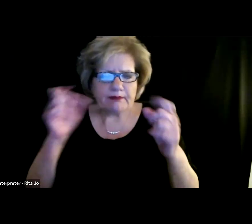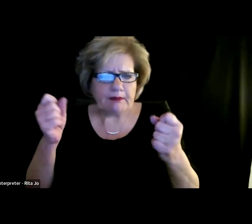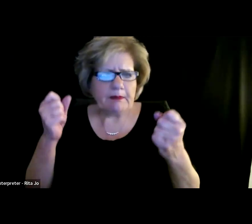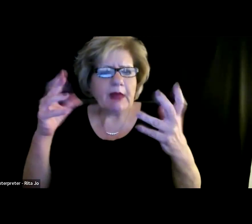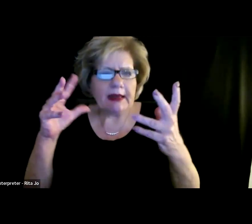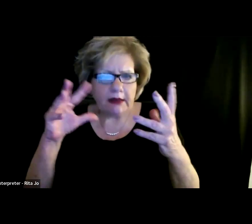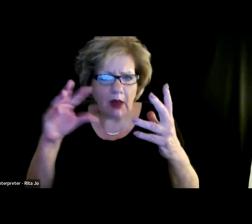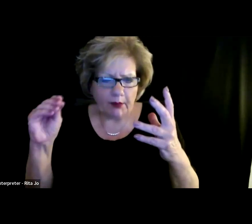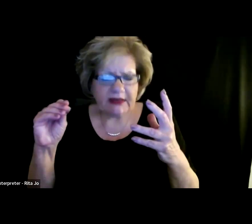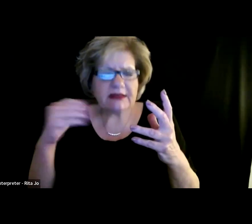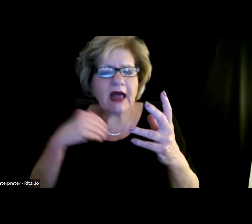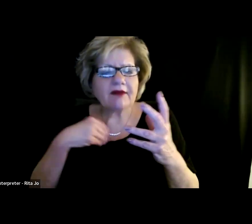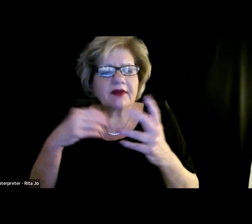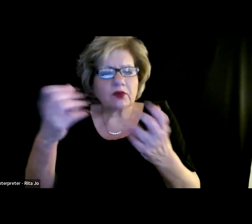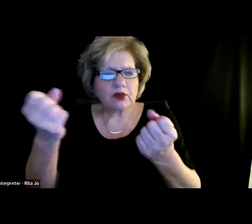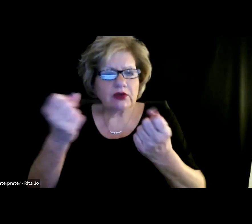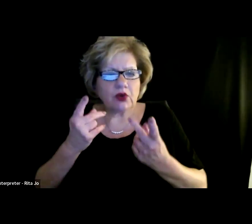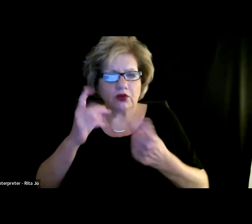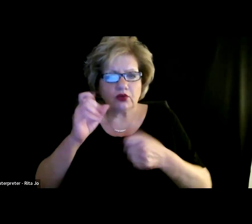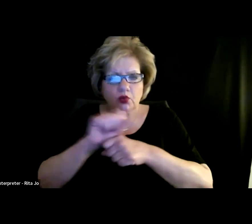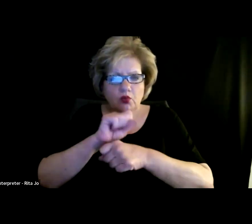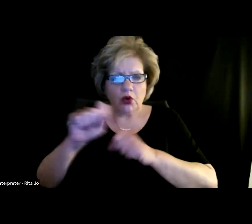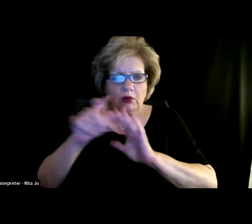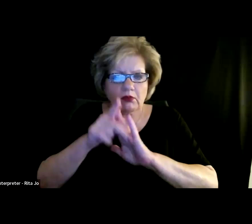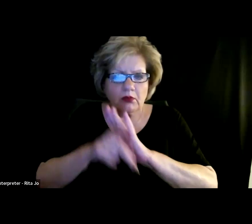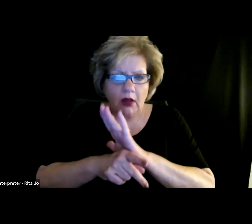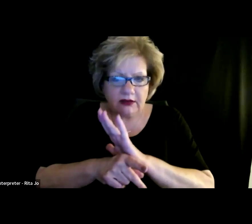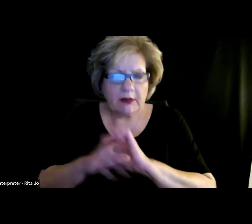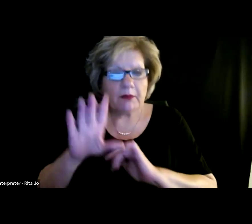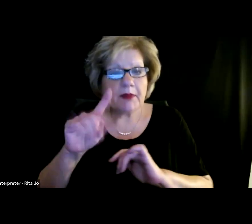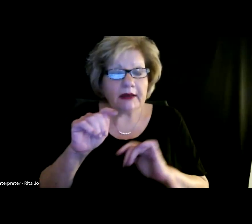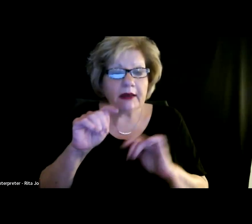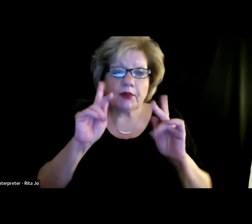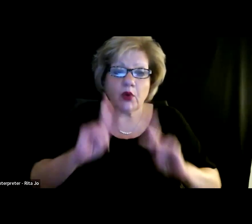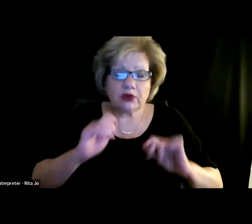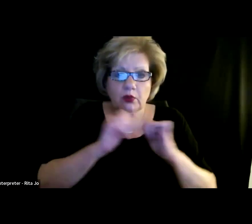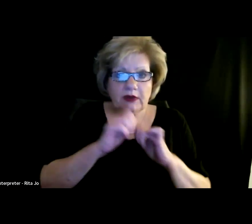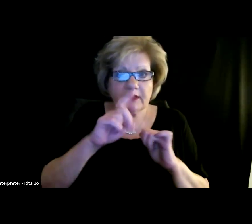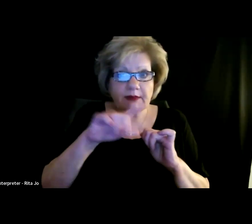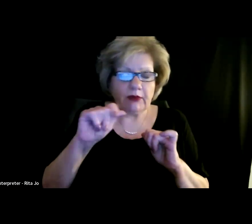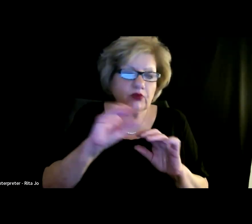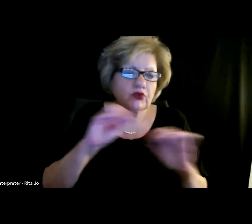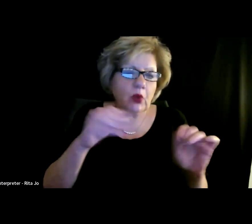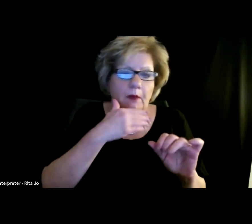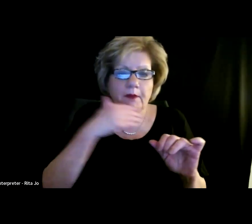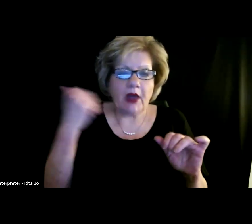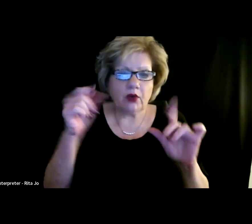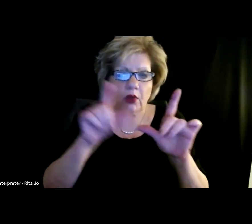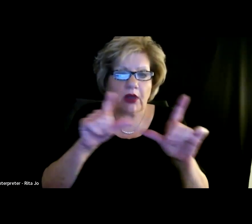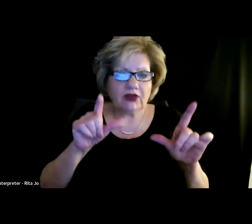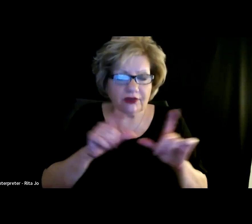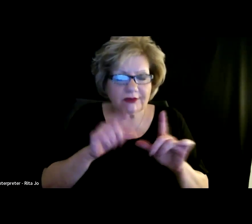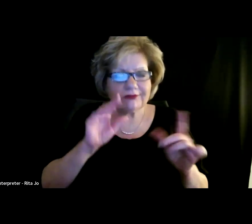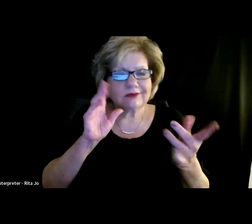return to work policies, there is no greater location for a person with a disability to work than in their own space